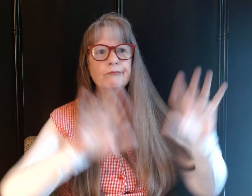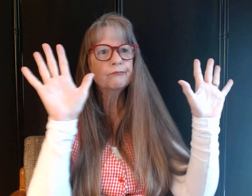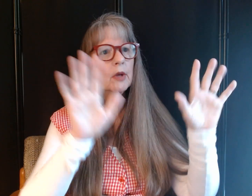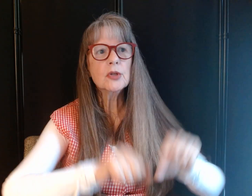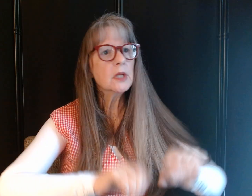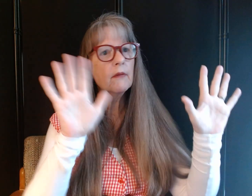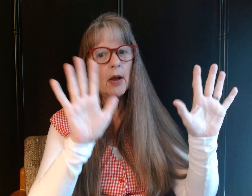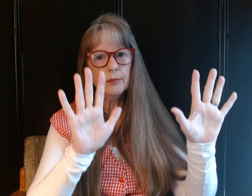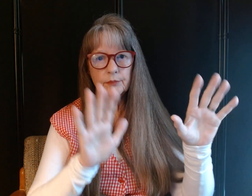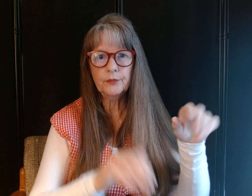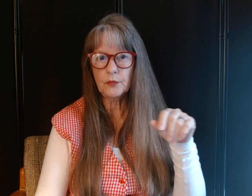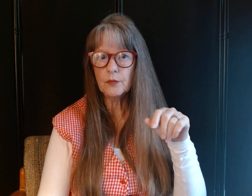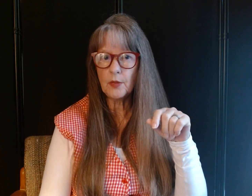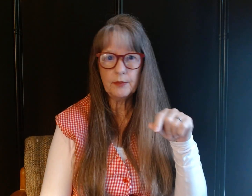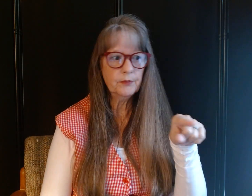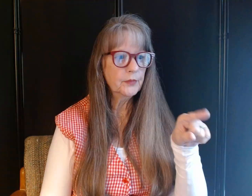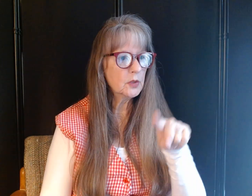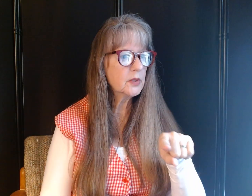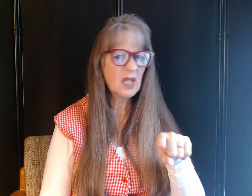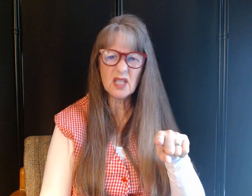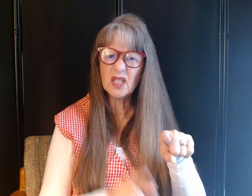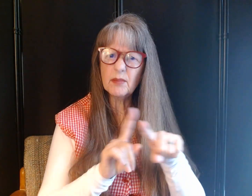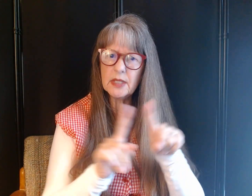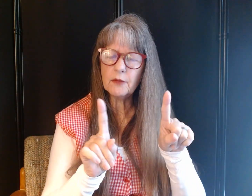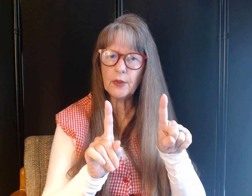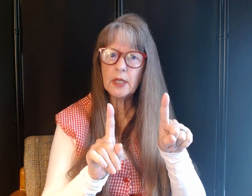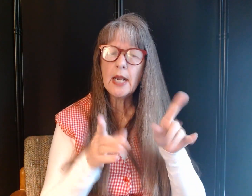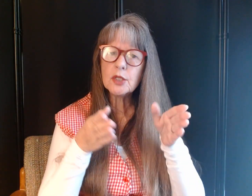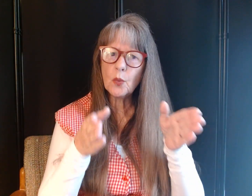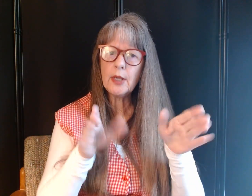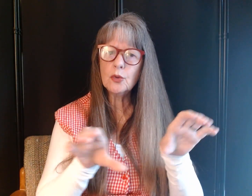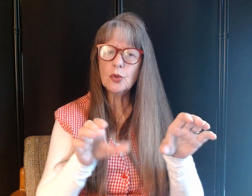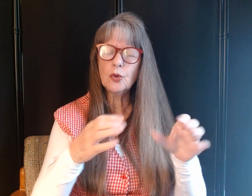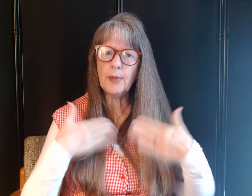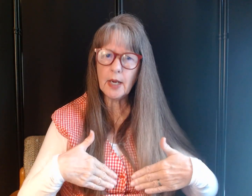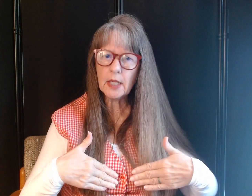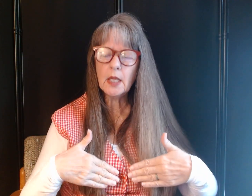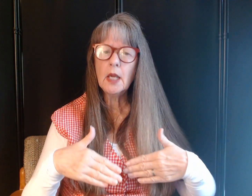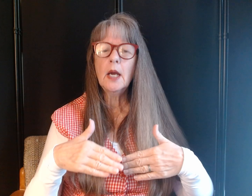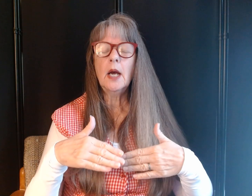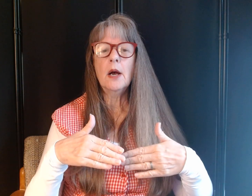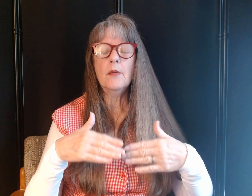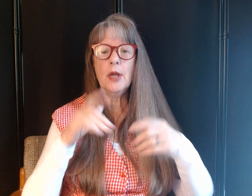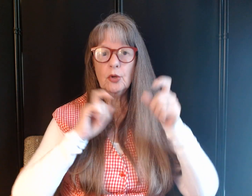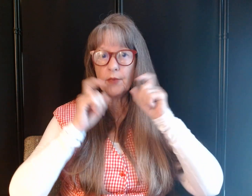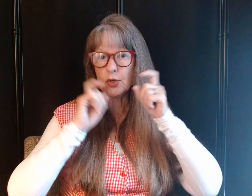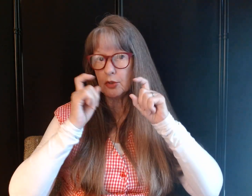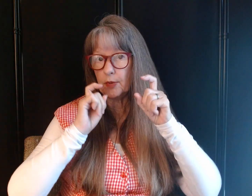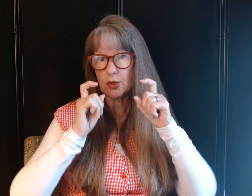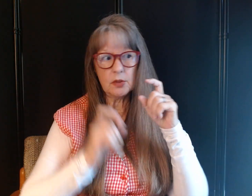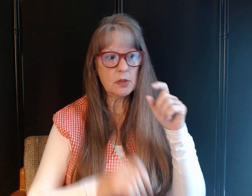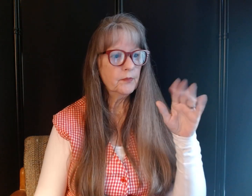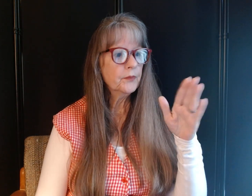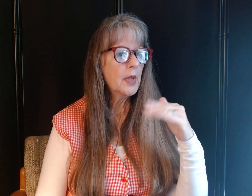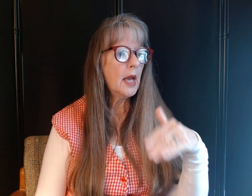they just give up, right? So it's a little bit different. It's the way you do your body and your facial expressions.